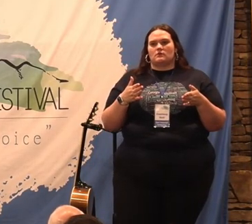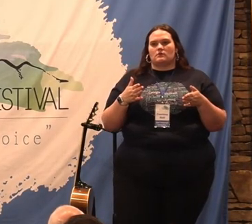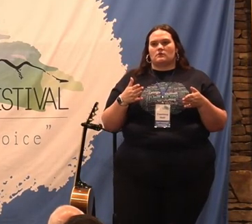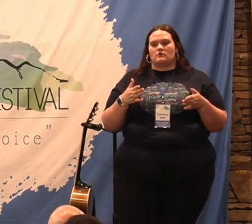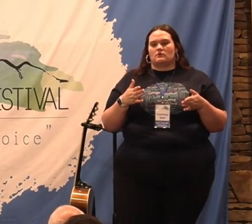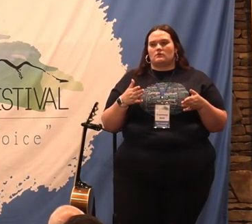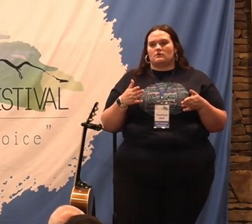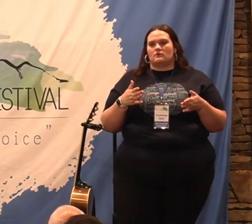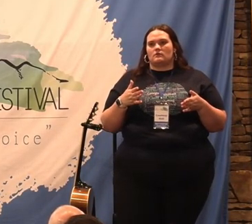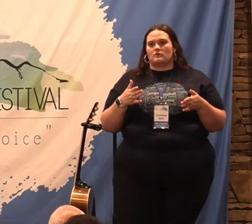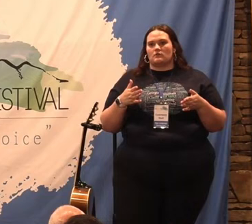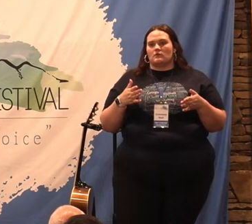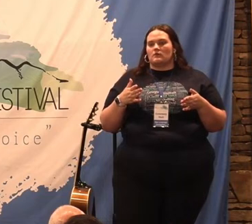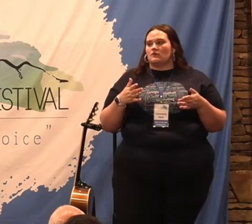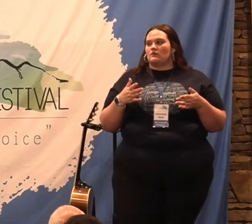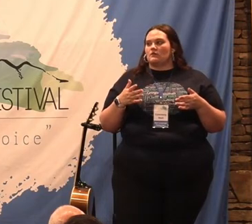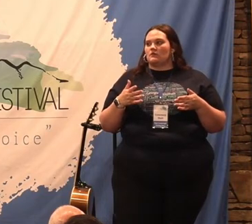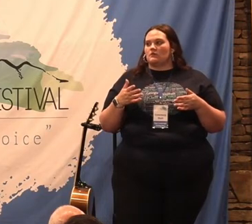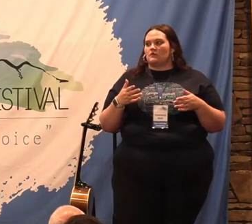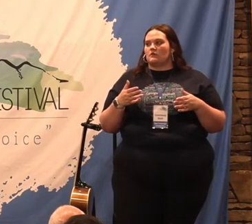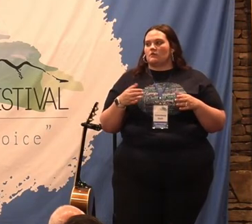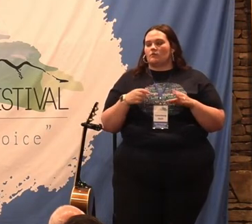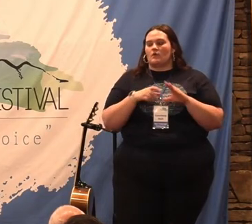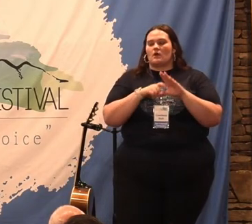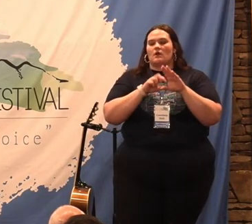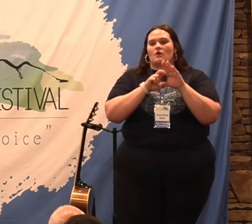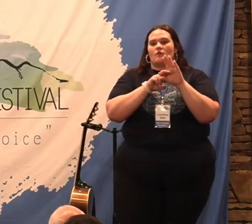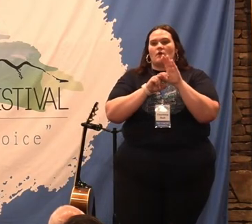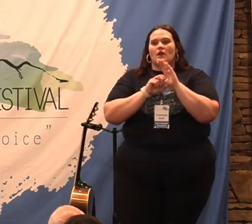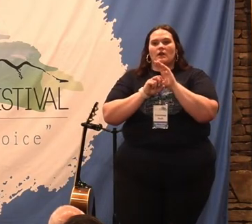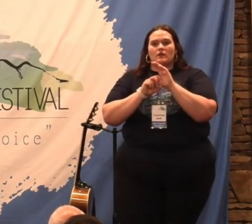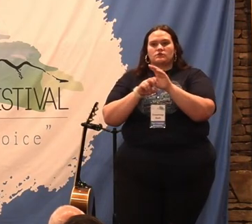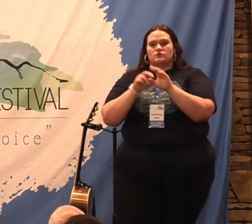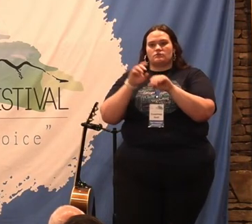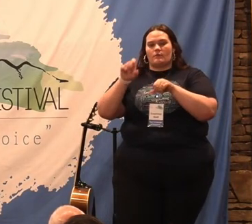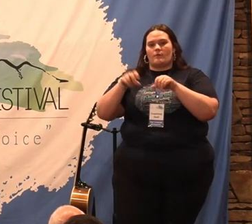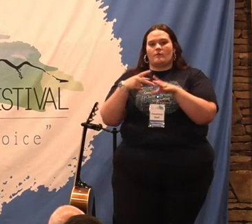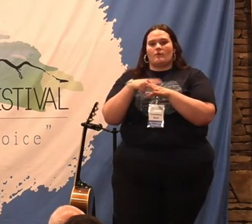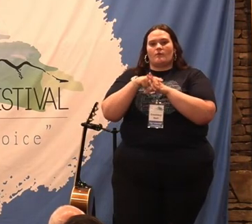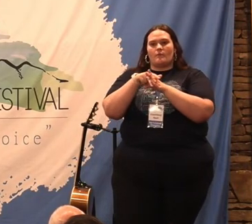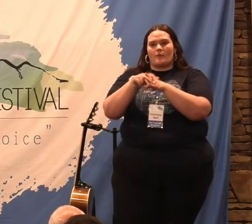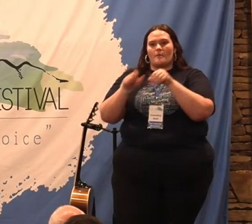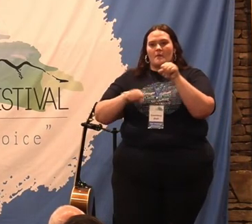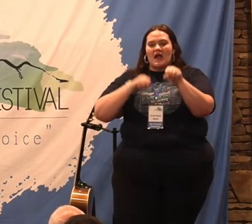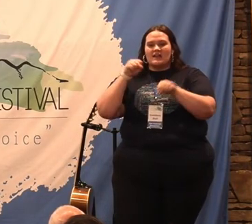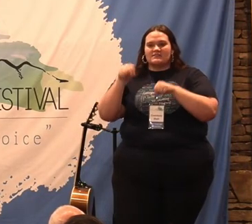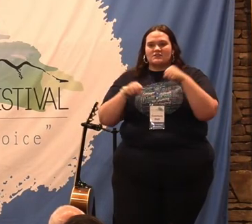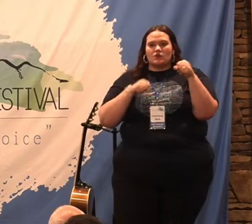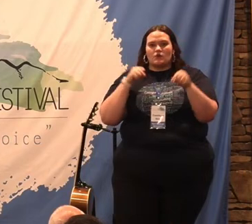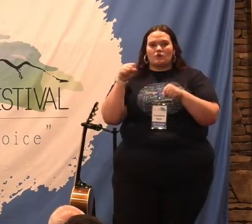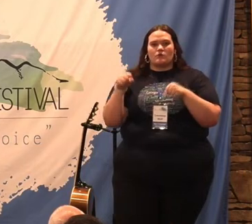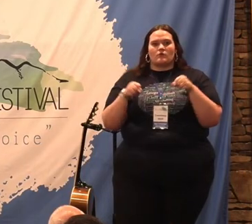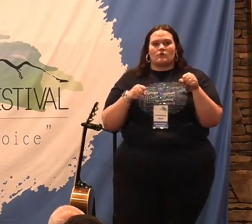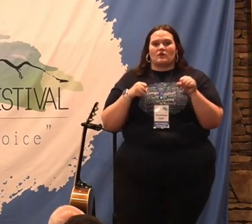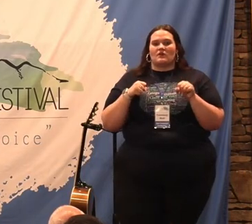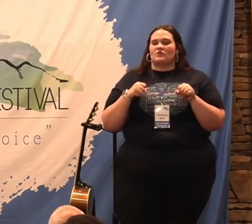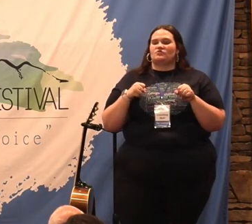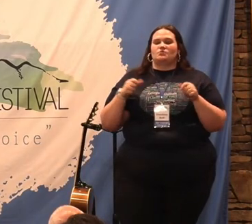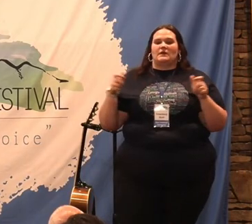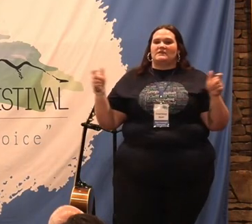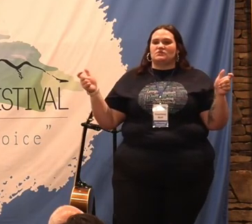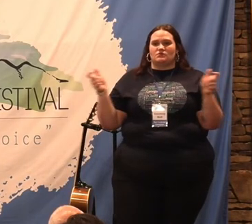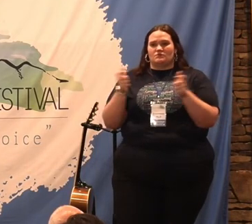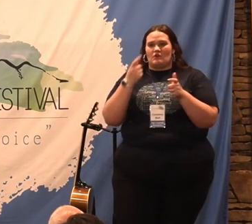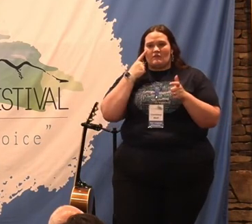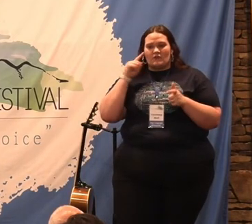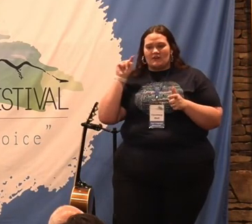riding down the street on a bicycle that was way, way too small